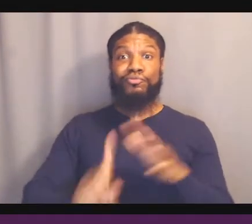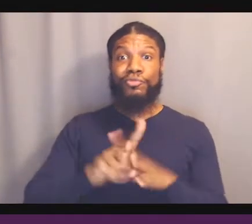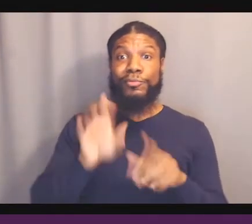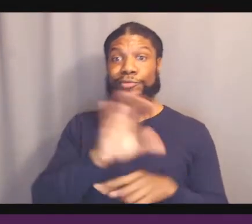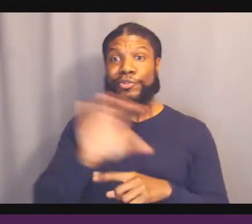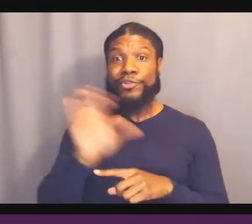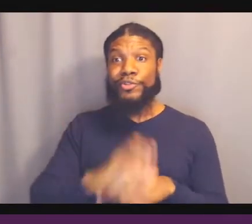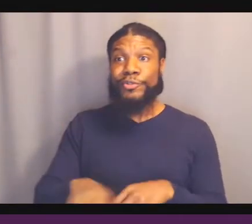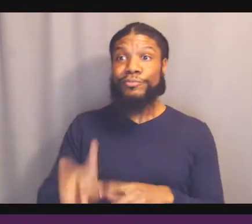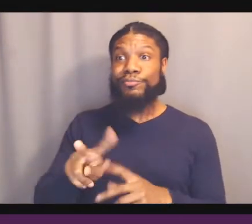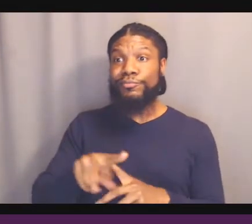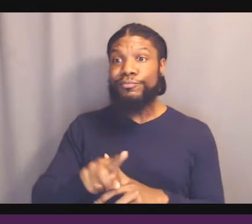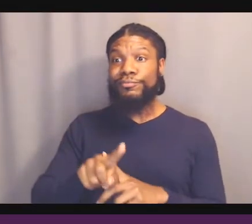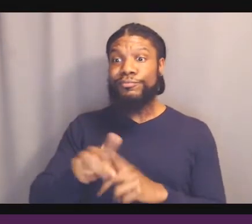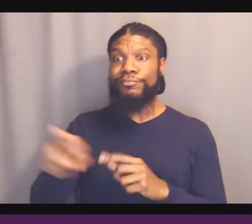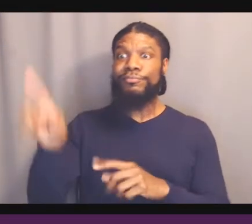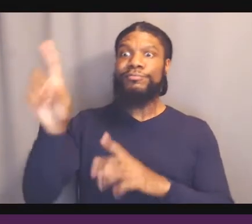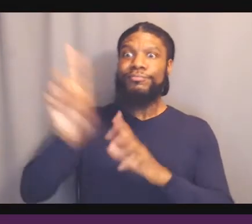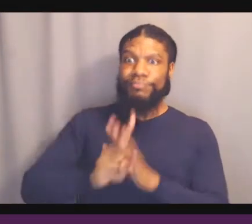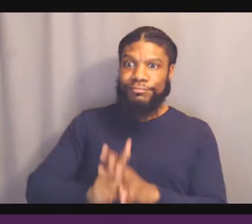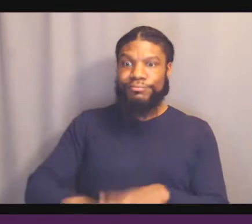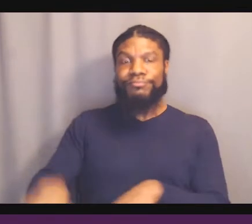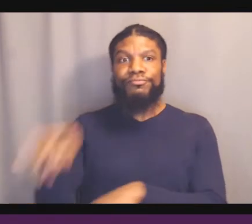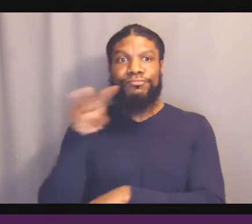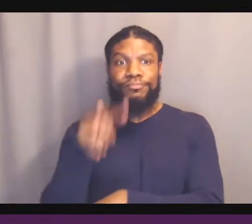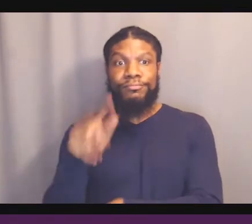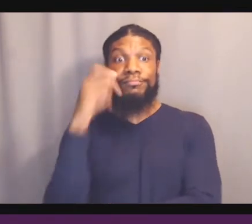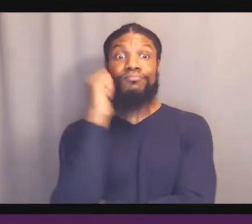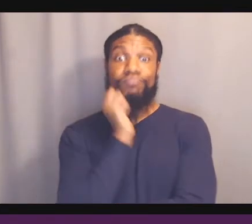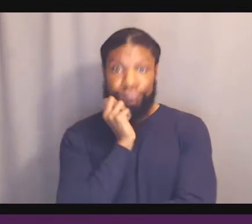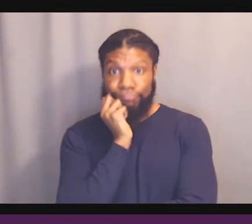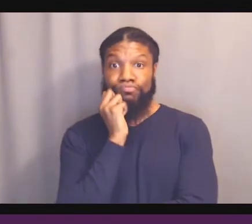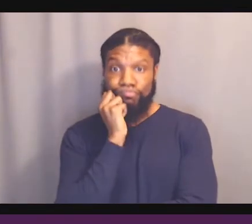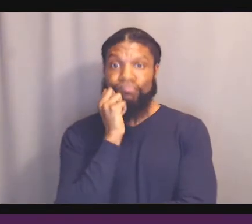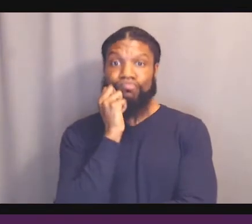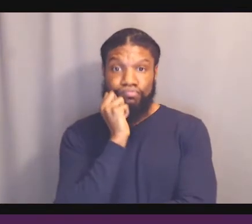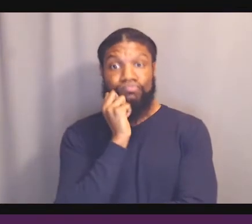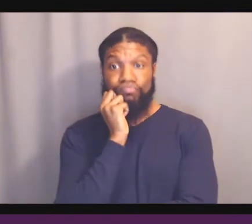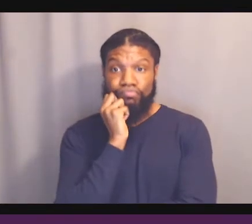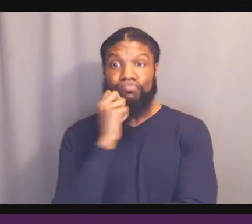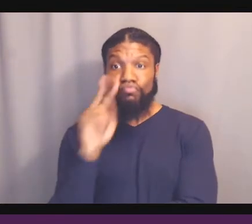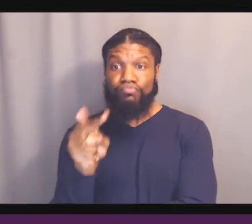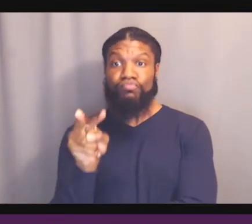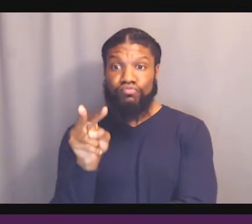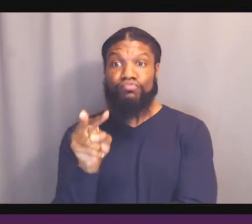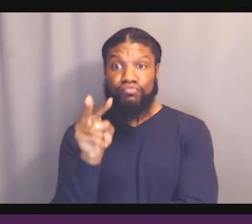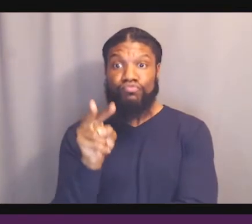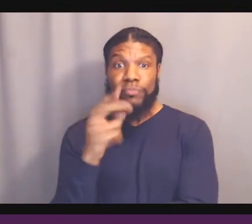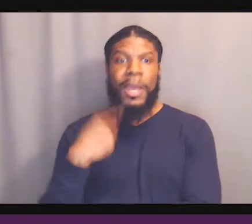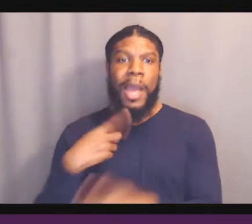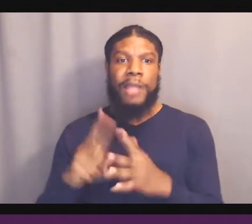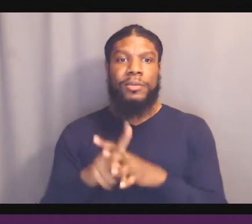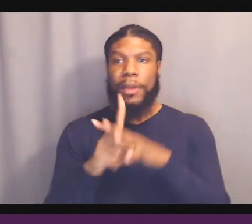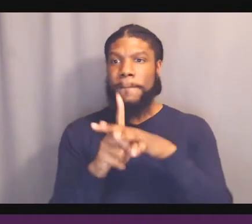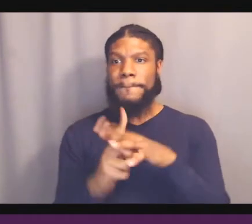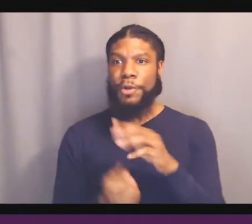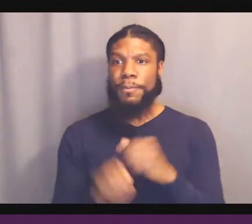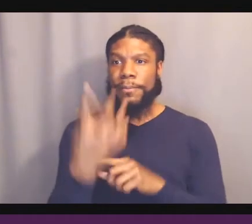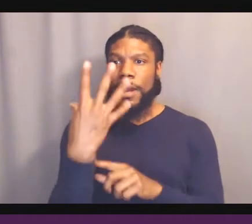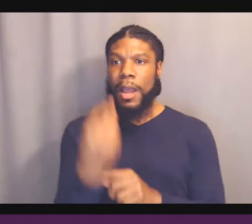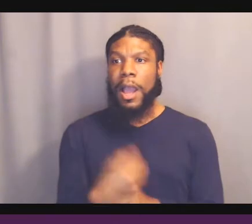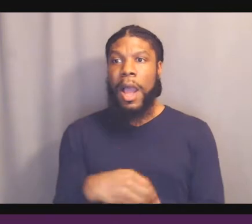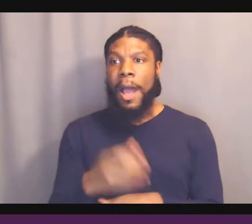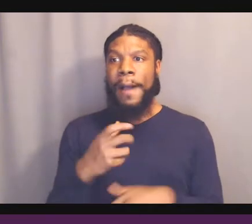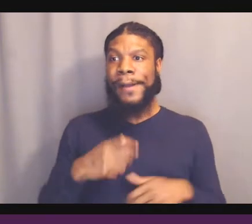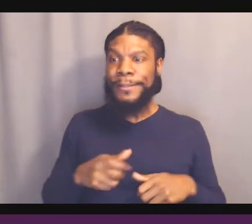Right. We show up, we come. In fact, some of us come to the Zoom just to say we're present and go back to bed. We turn our camera off and go back